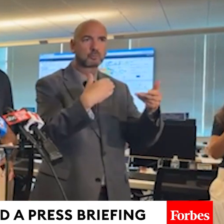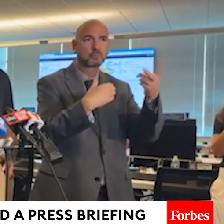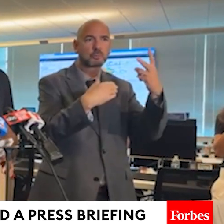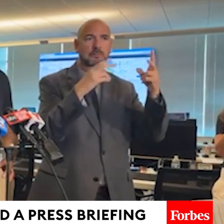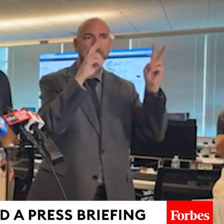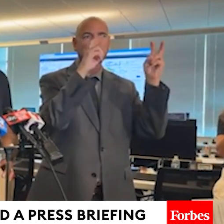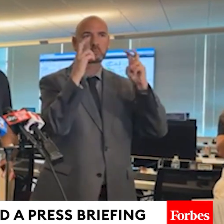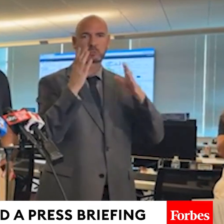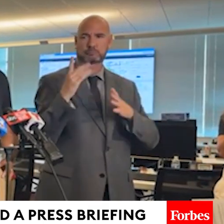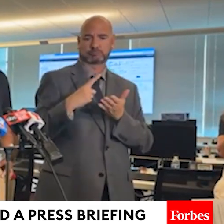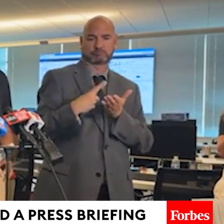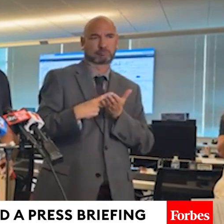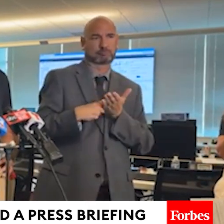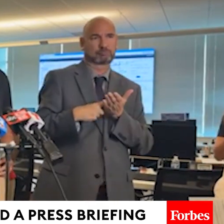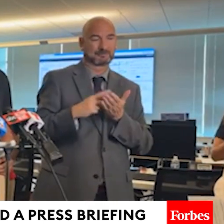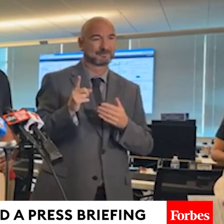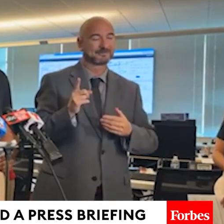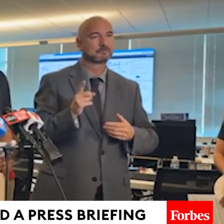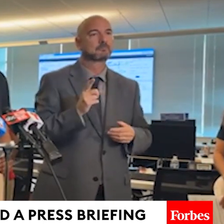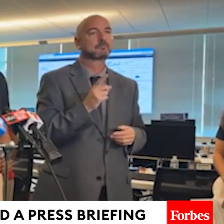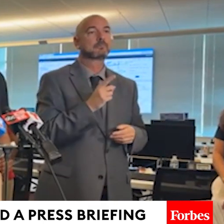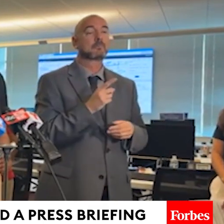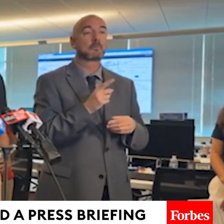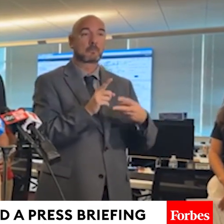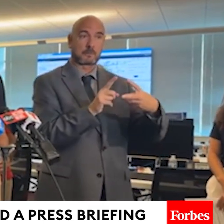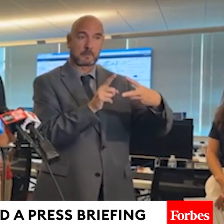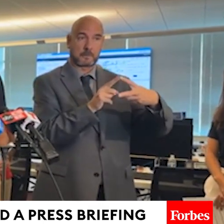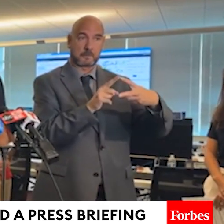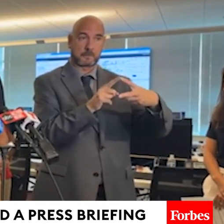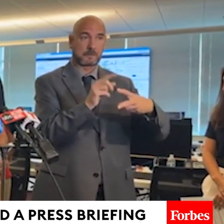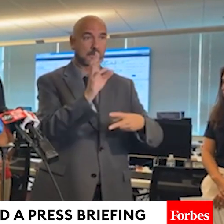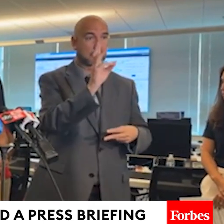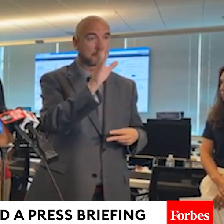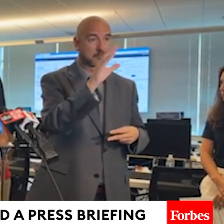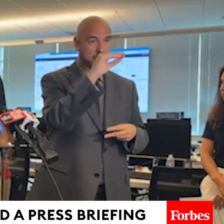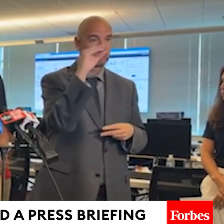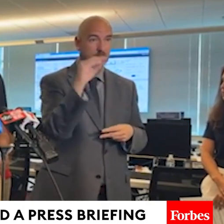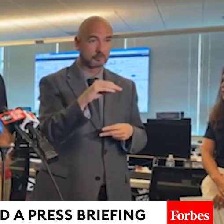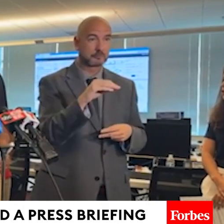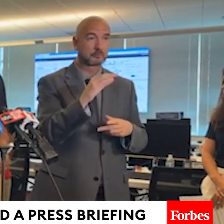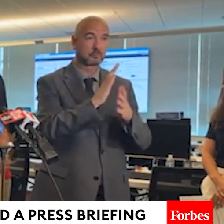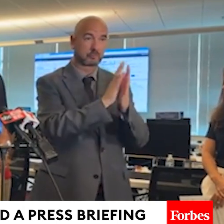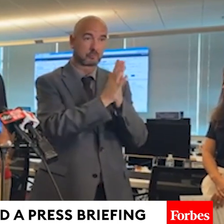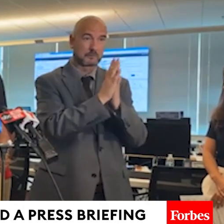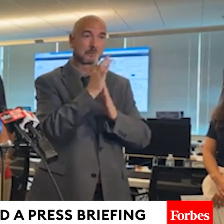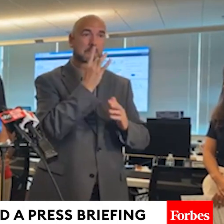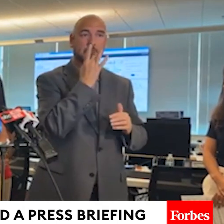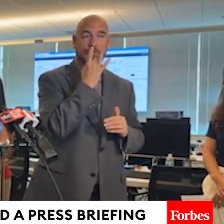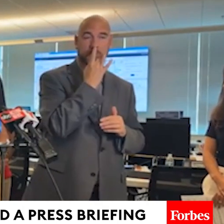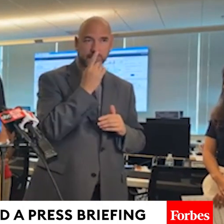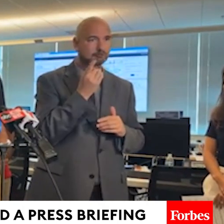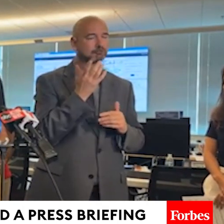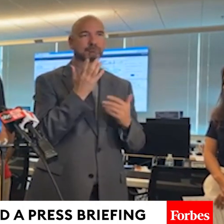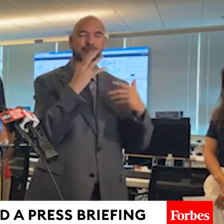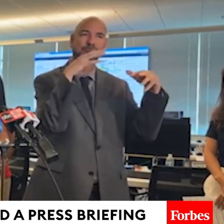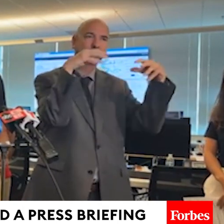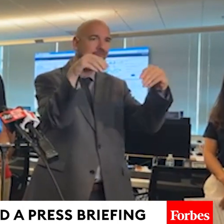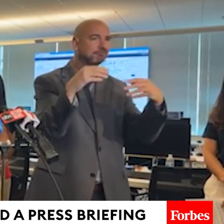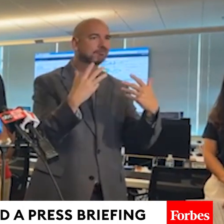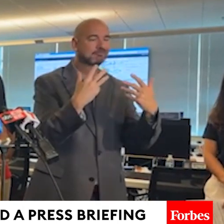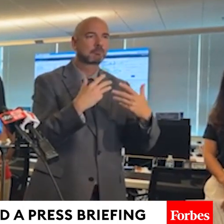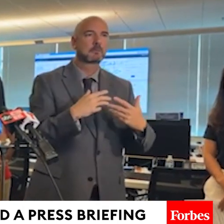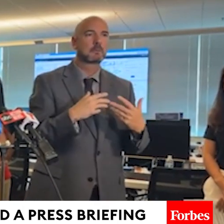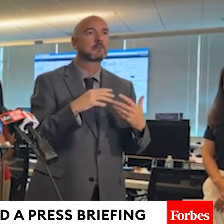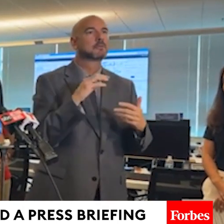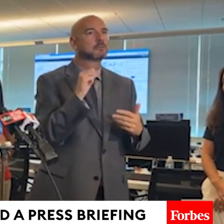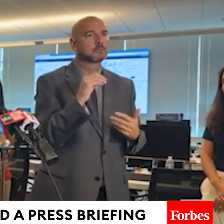upon. The first is about 65% of our traffic lights are out. Our traffic signals are out, meaning